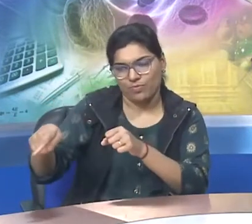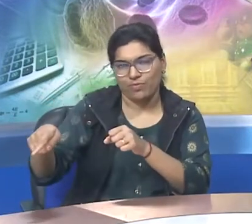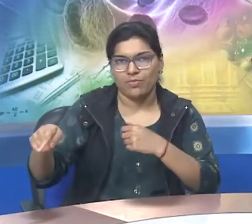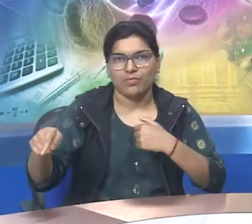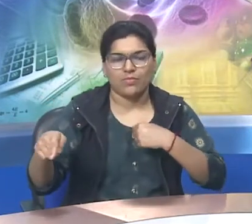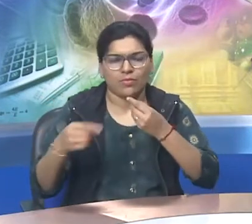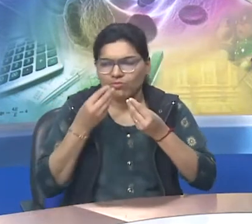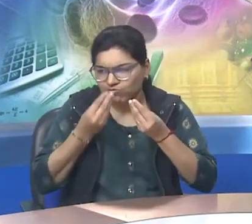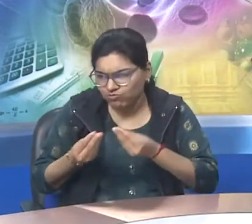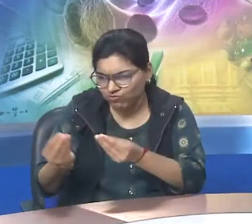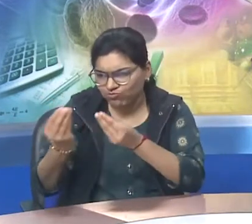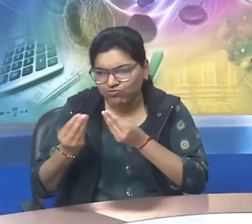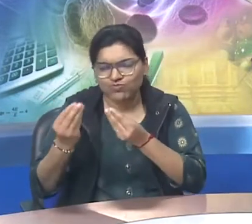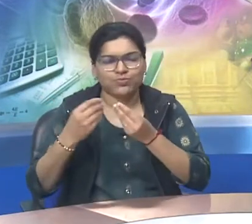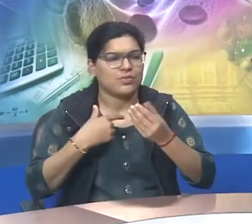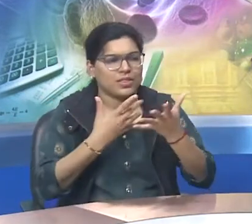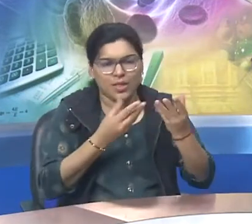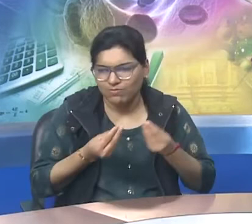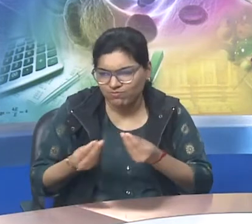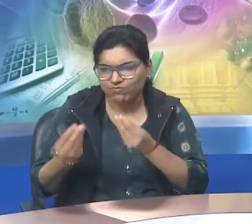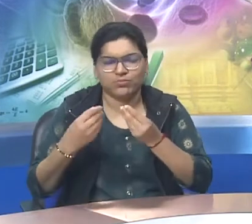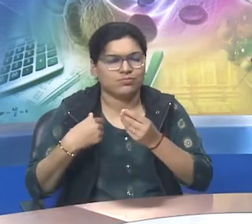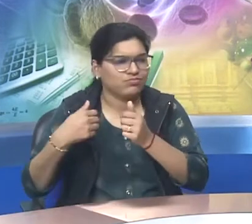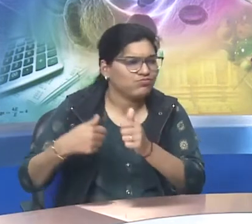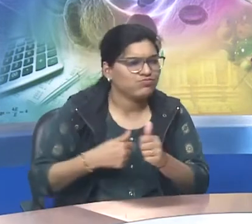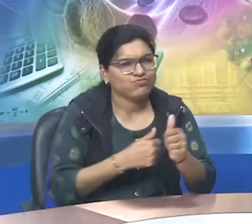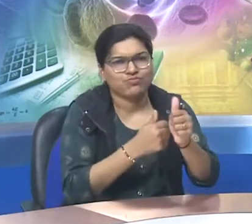and to keep it behind her bedroom door,